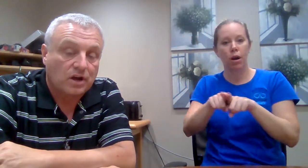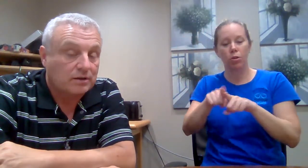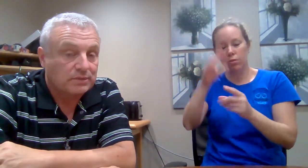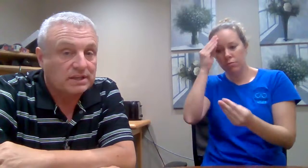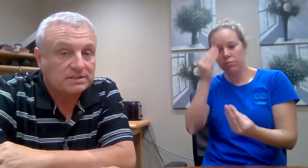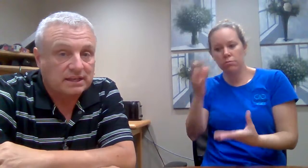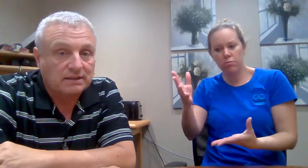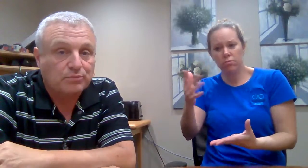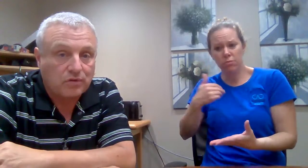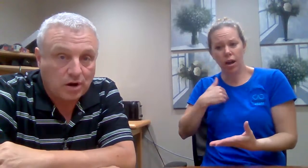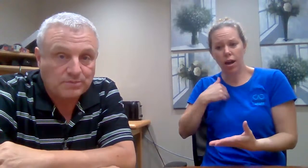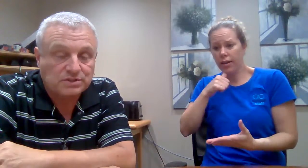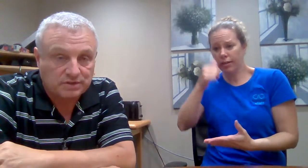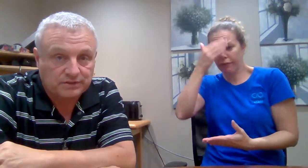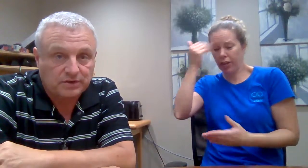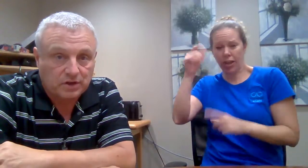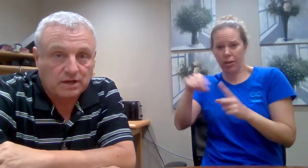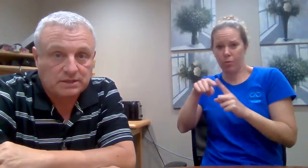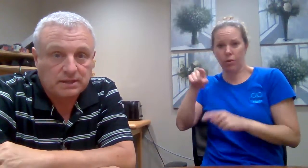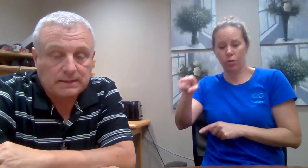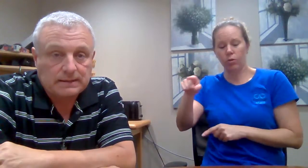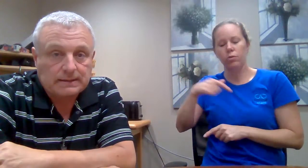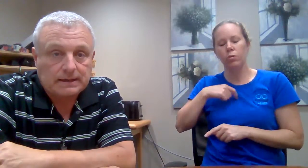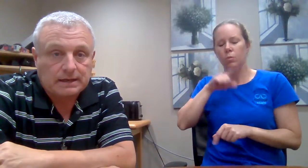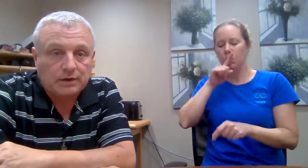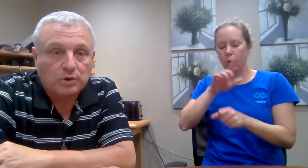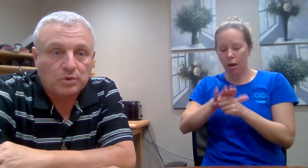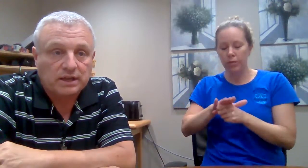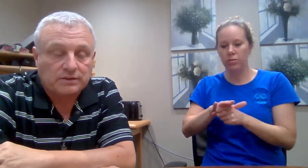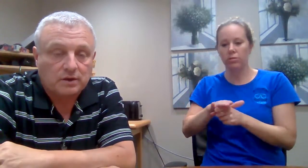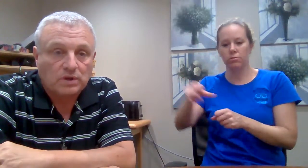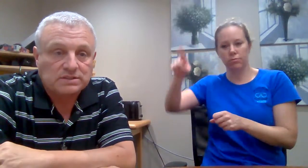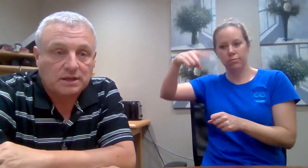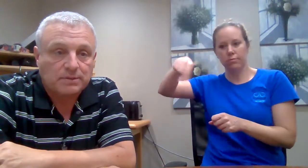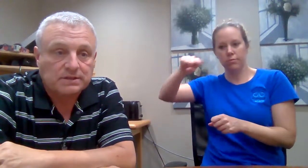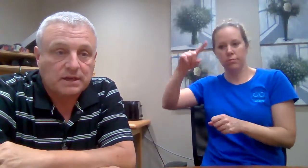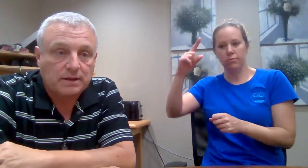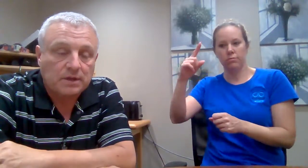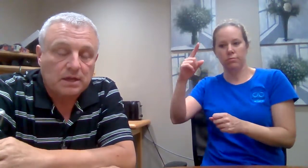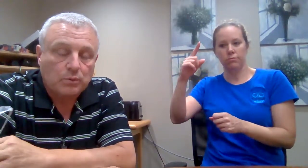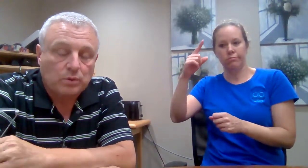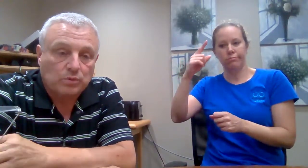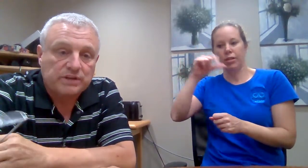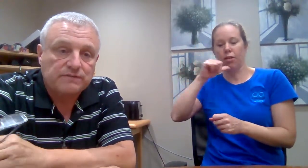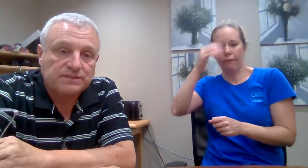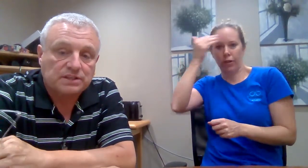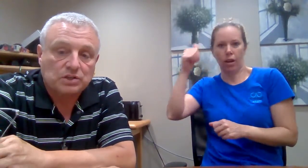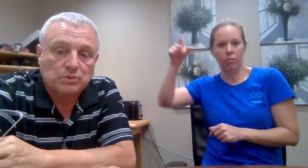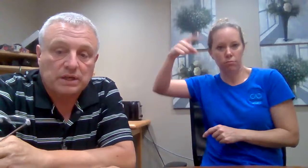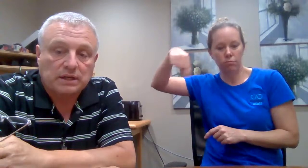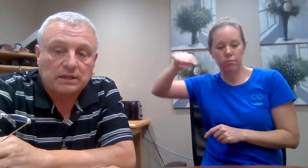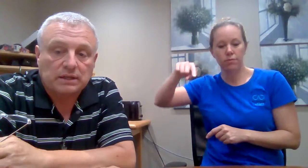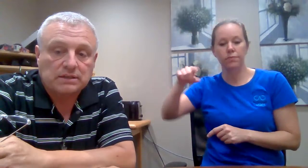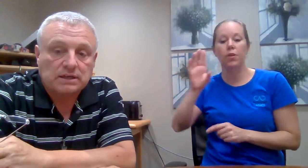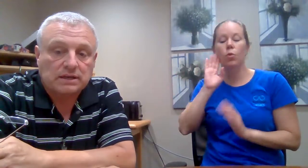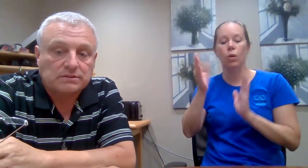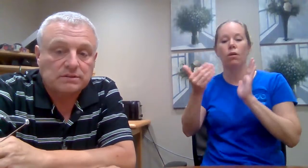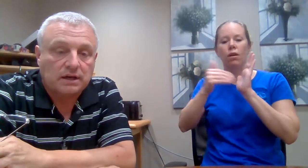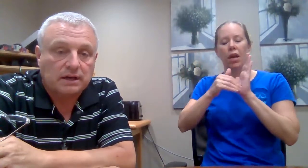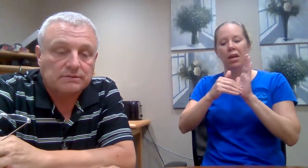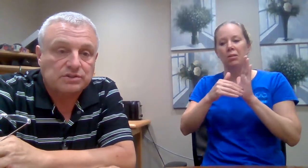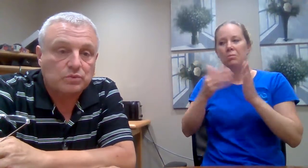not forgotten, because I can promise you that they're not. And we will get there one step at a time. We will revisit you